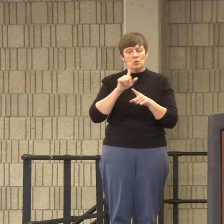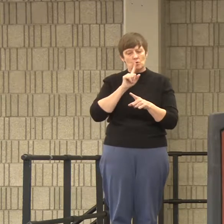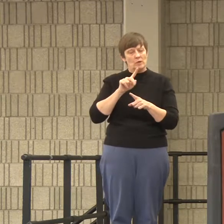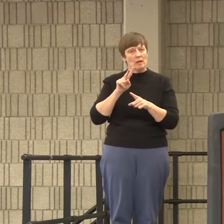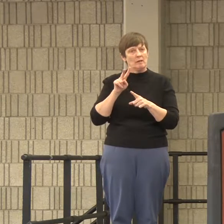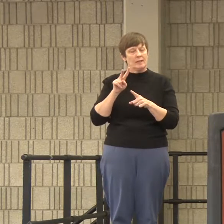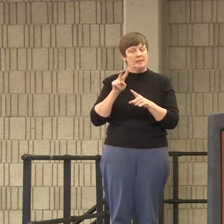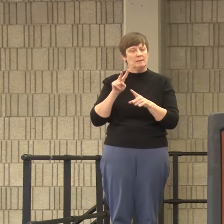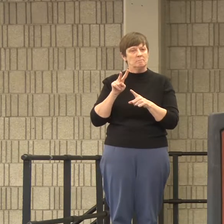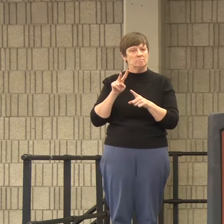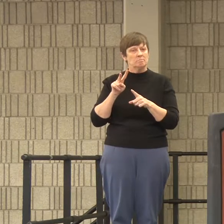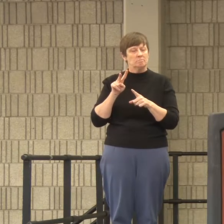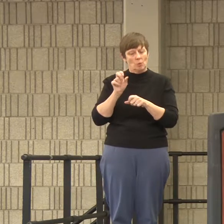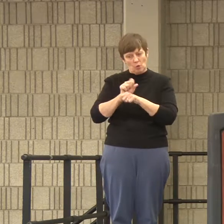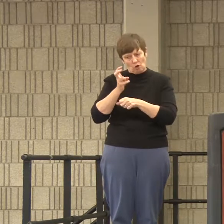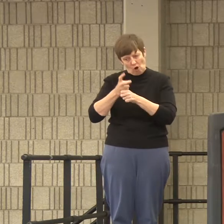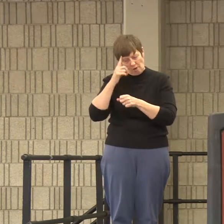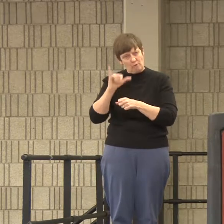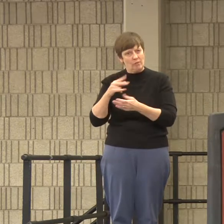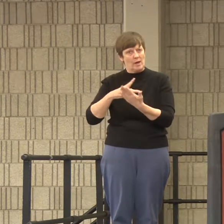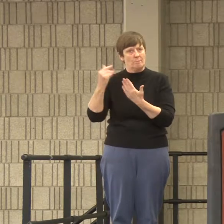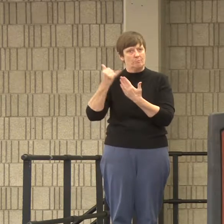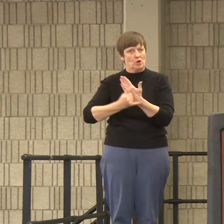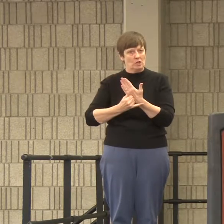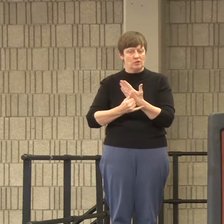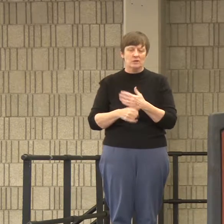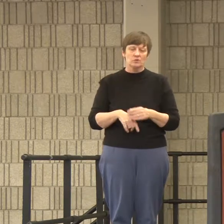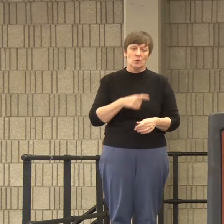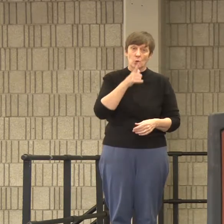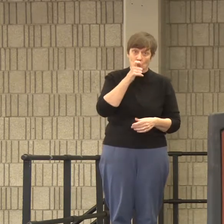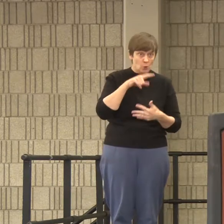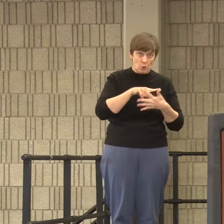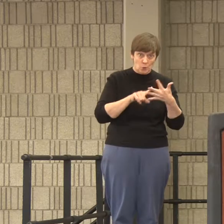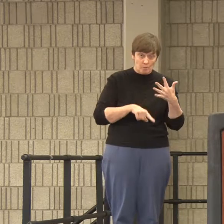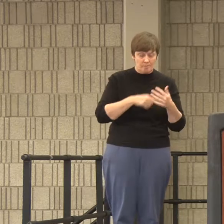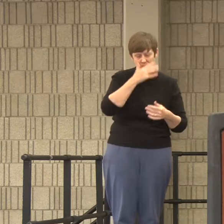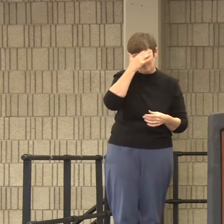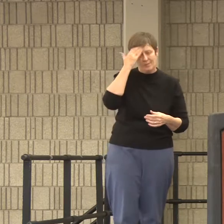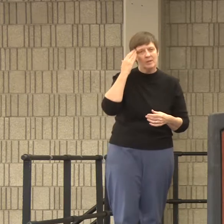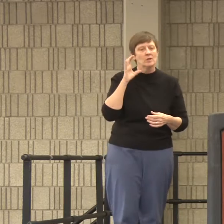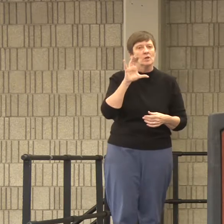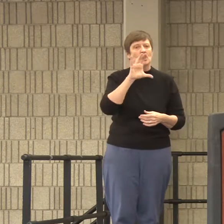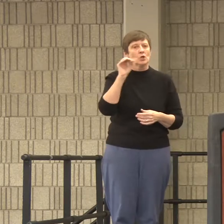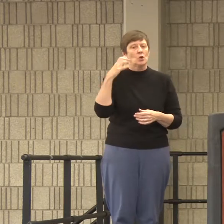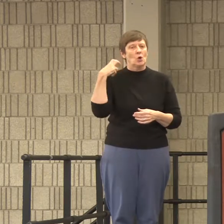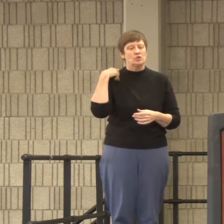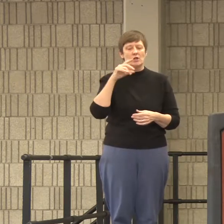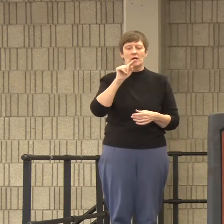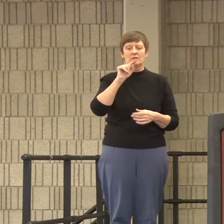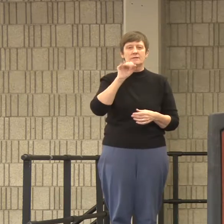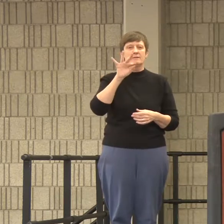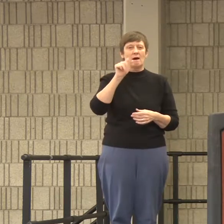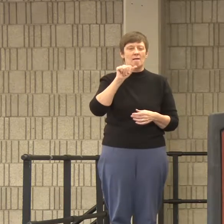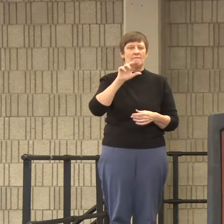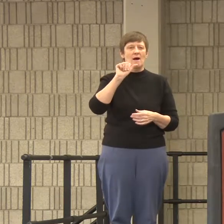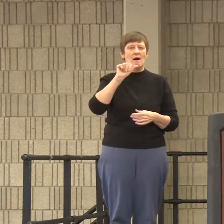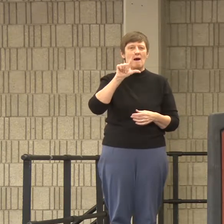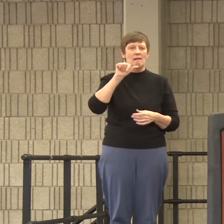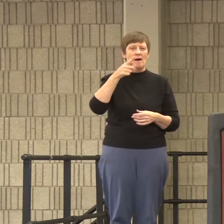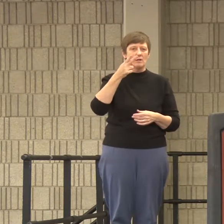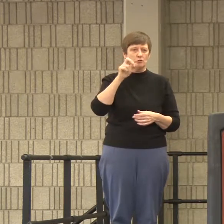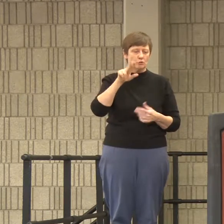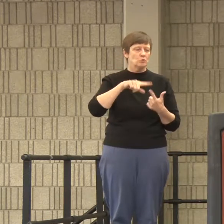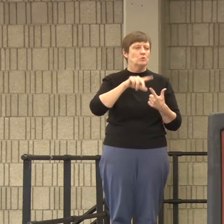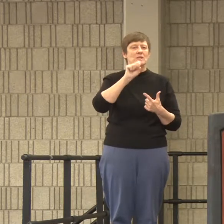project. And I'd like to just quickly acknowledge them, co-chairs Tafa Awolaju and Sally